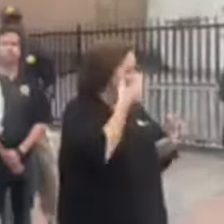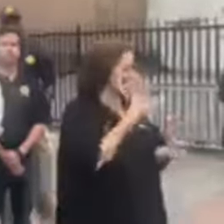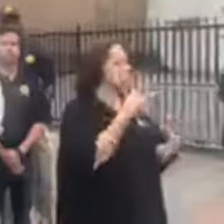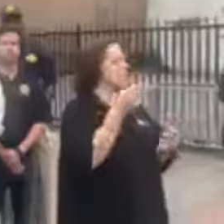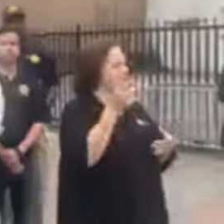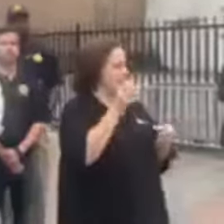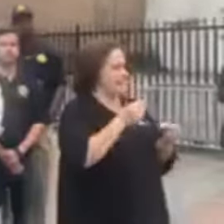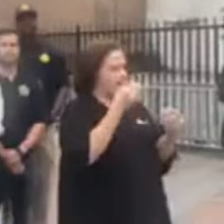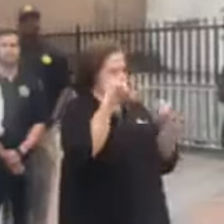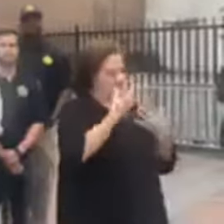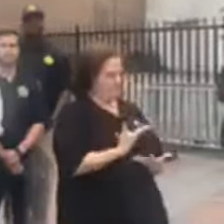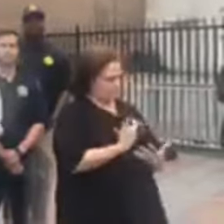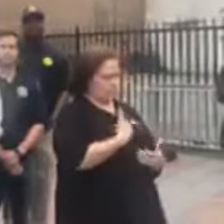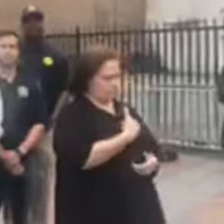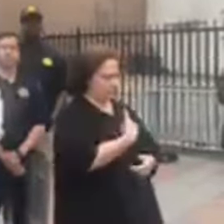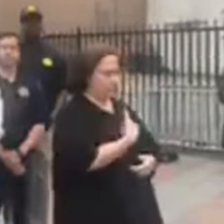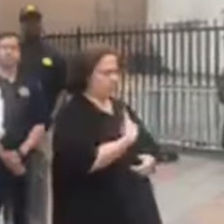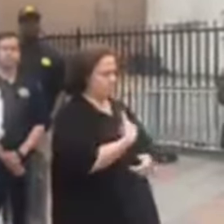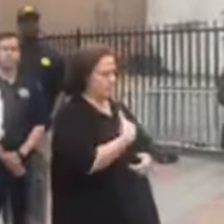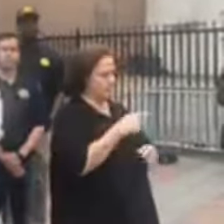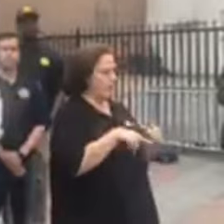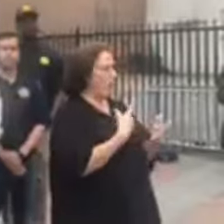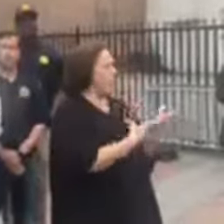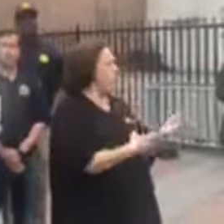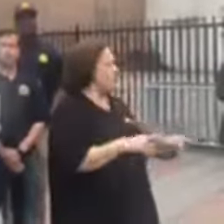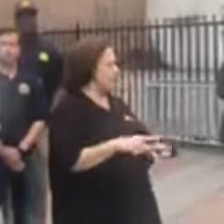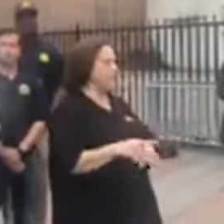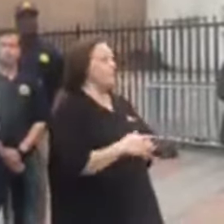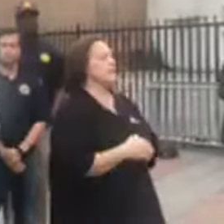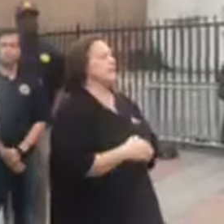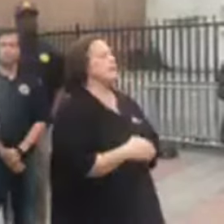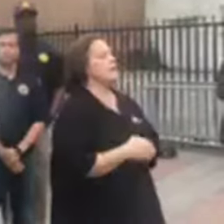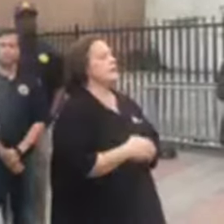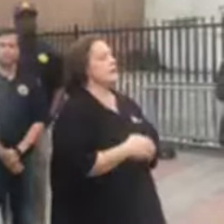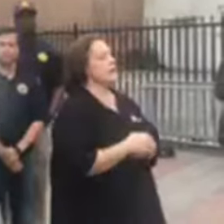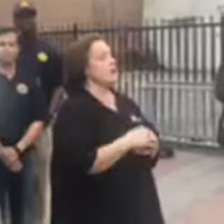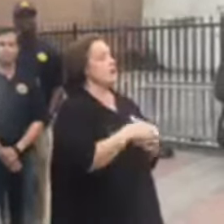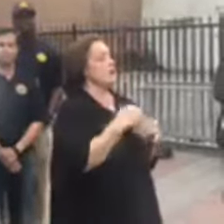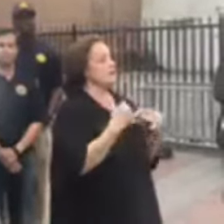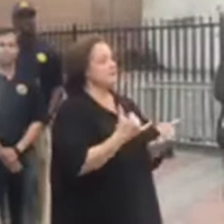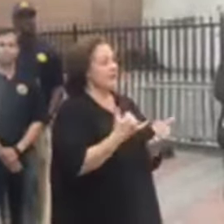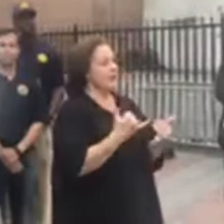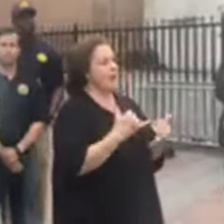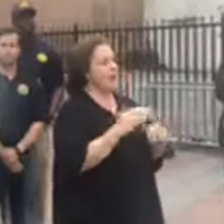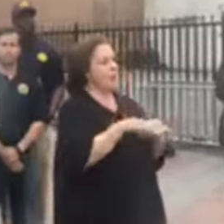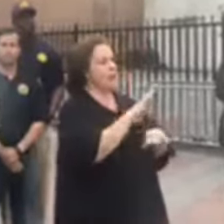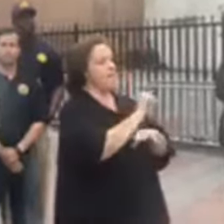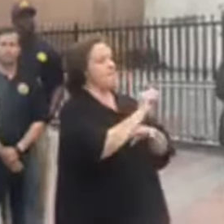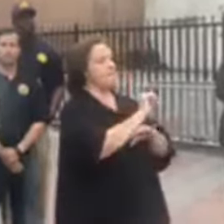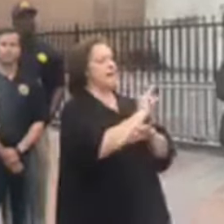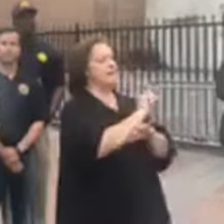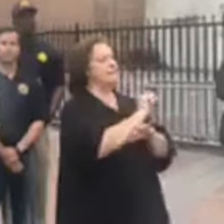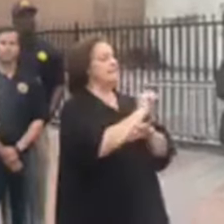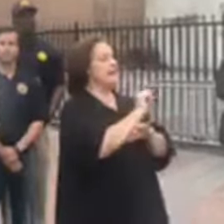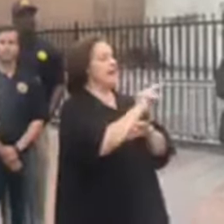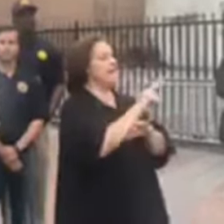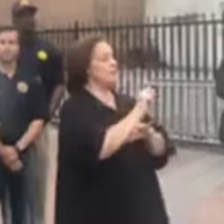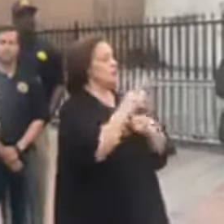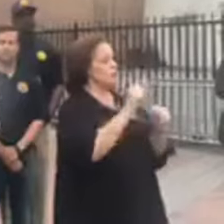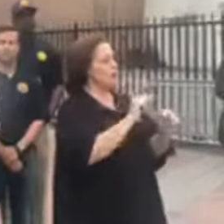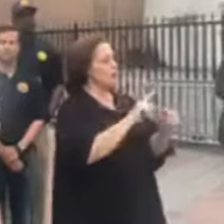also started to do debris removal, particularly along the Basin Avenue. Also, we'll